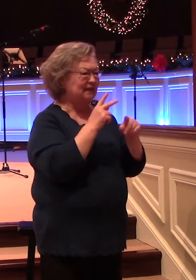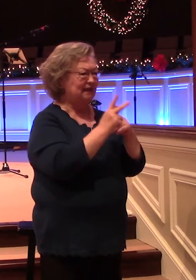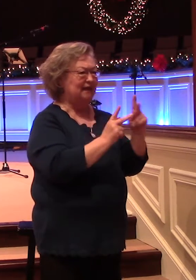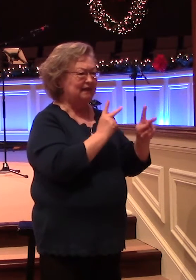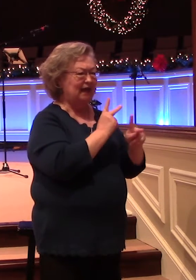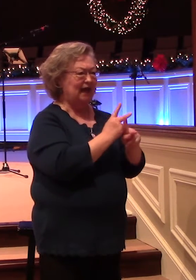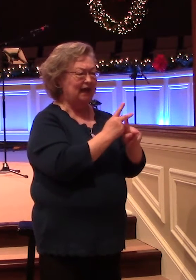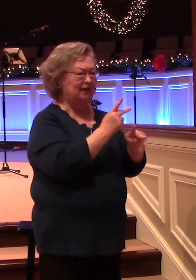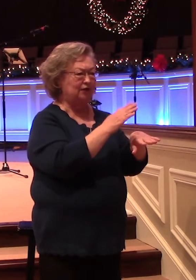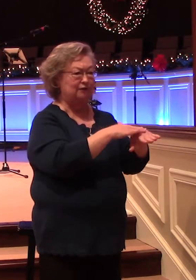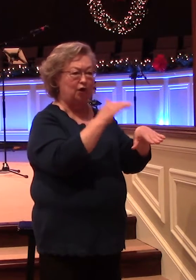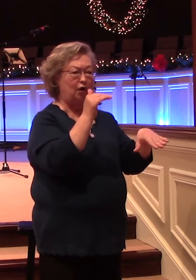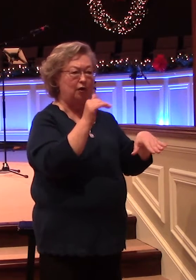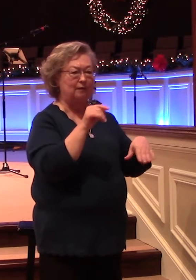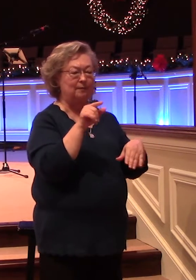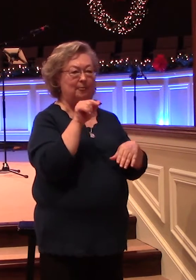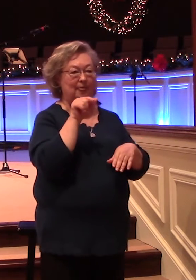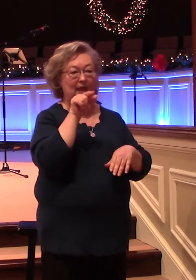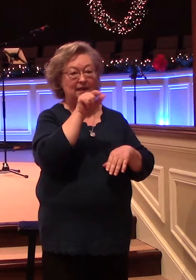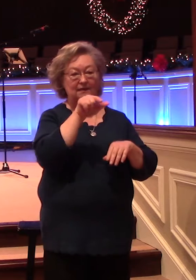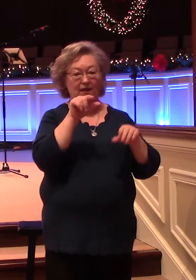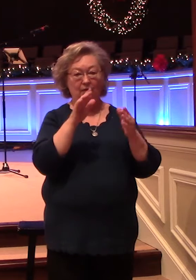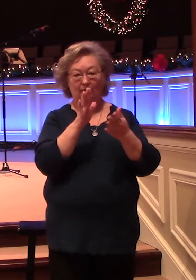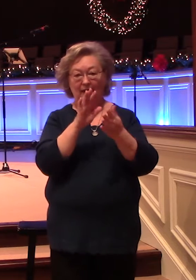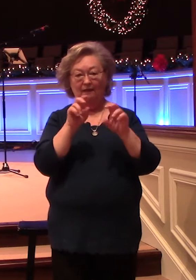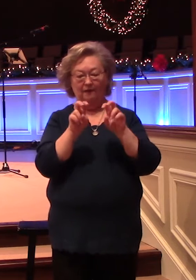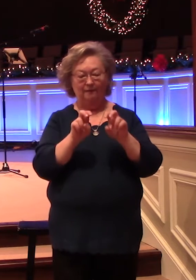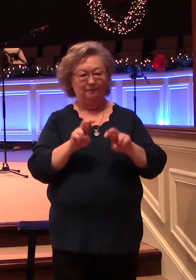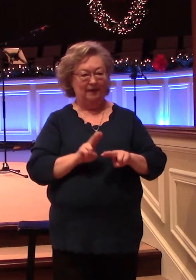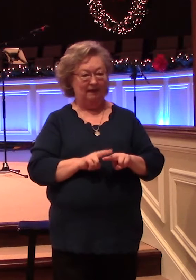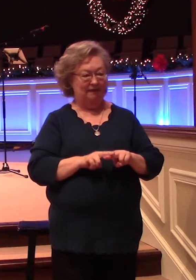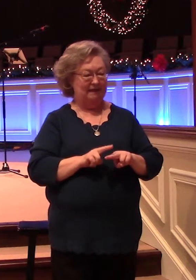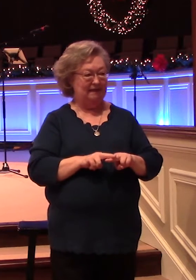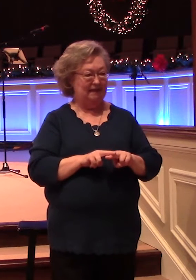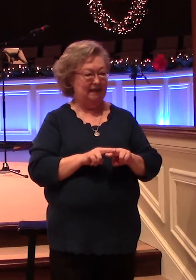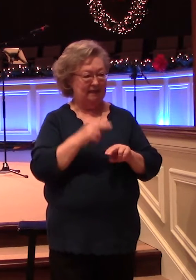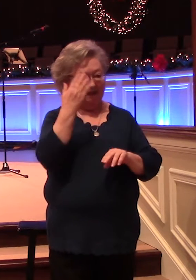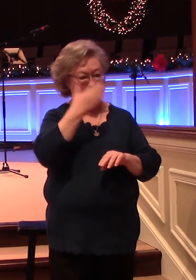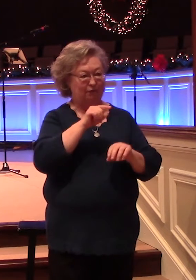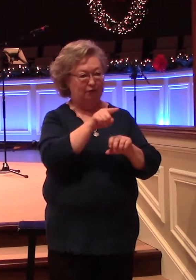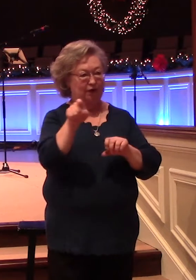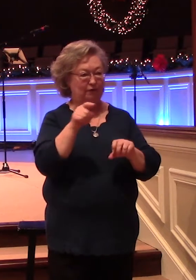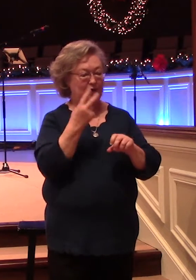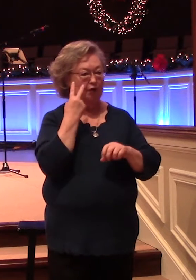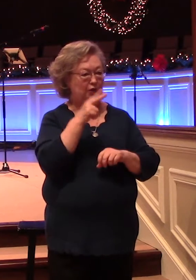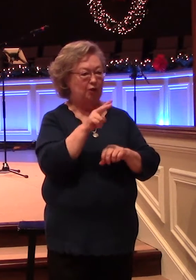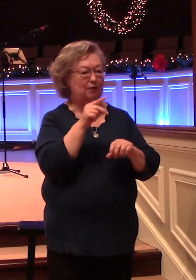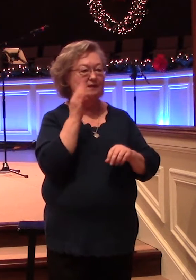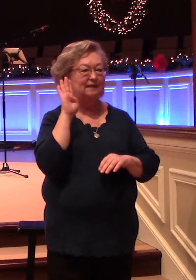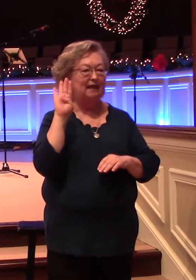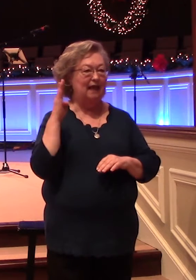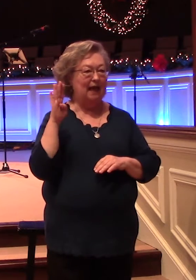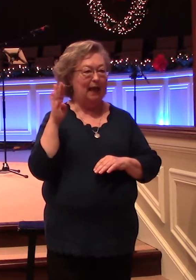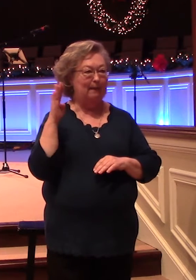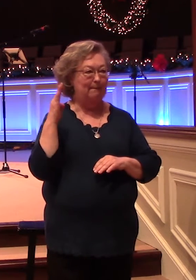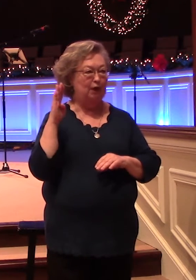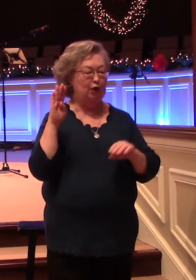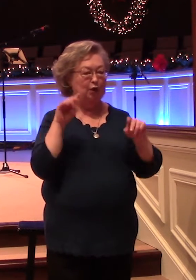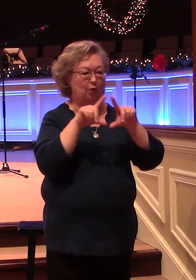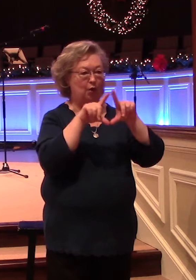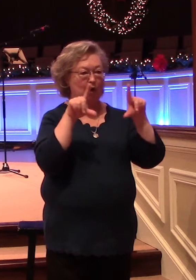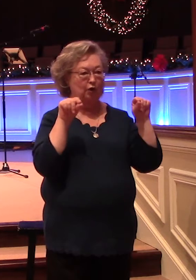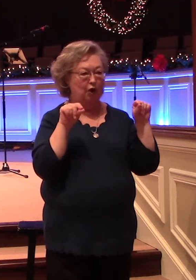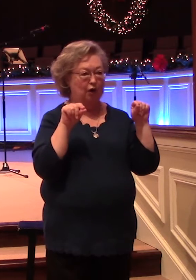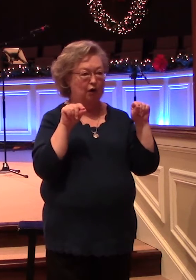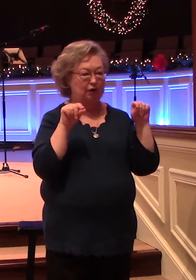blue card, and it is a commitment card by which you will be able to make a commitment this morning